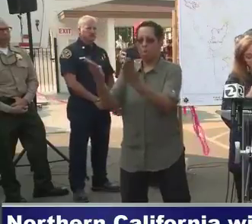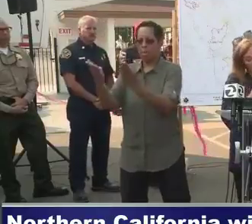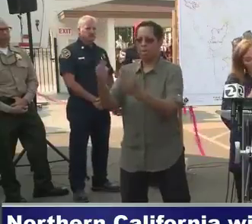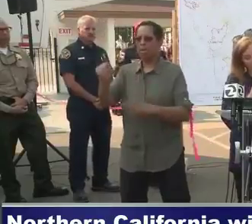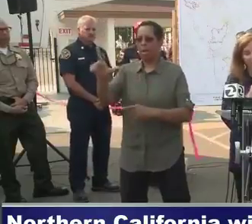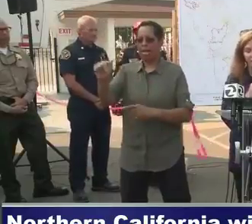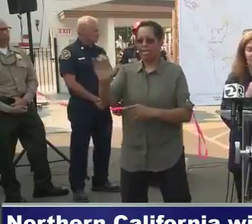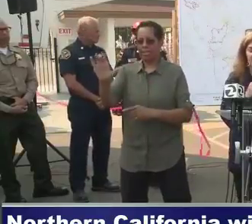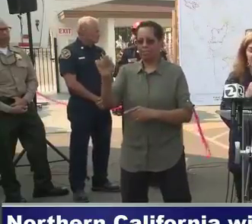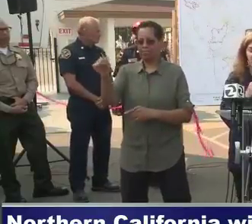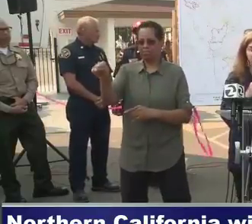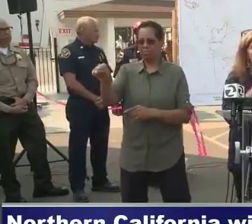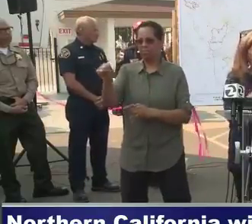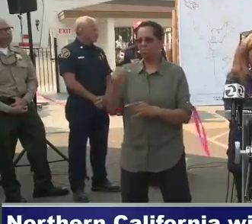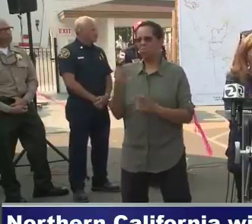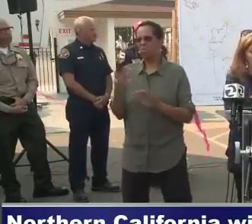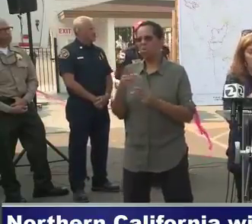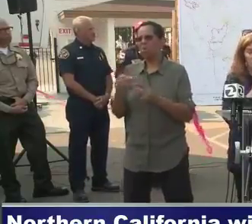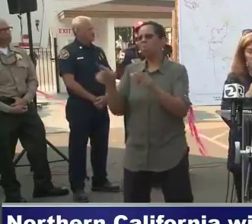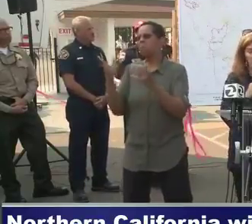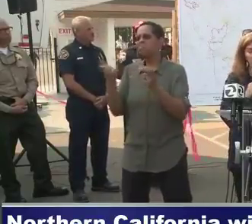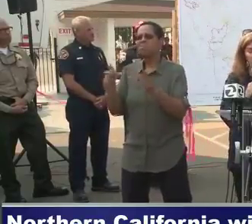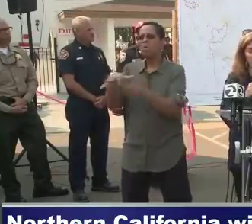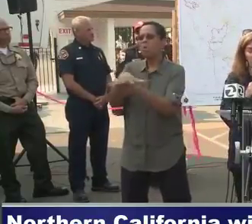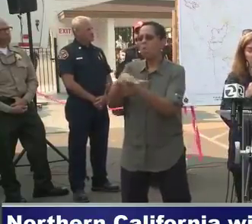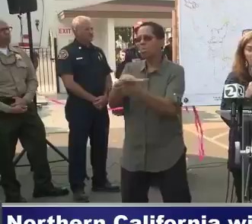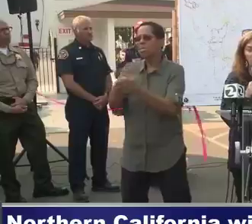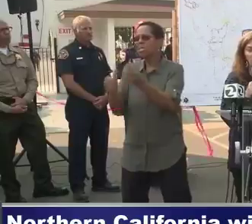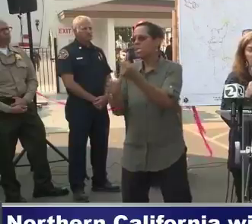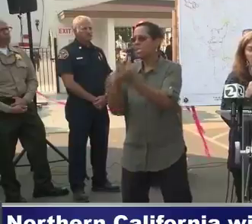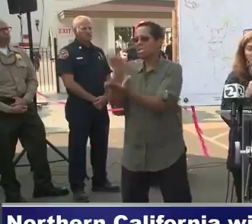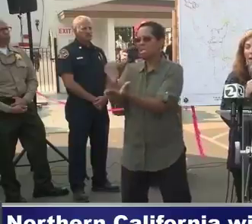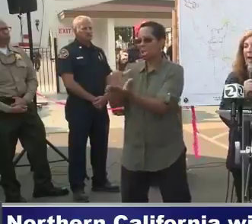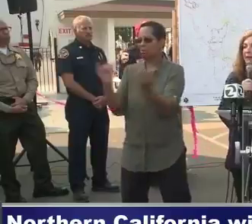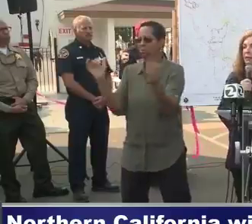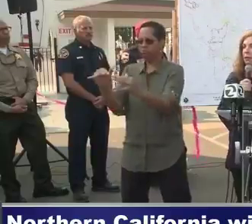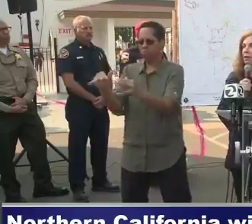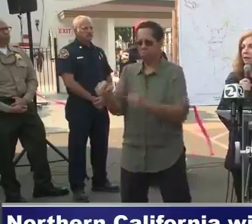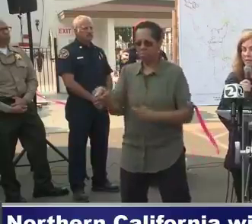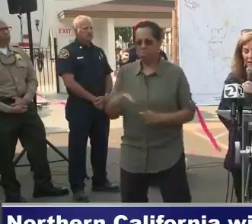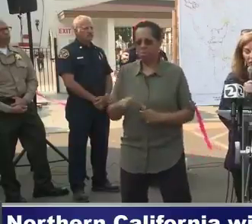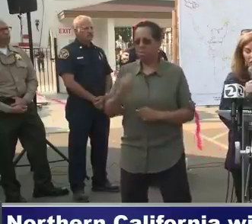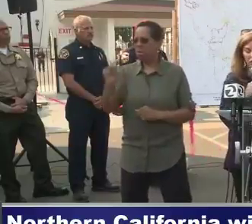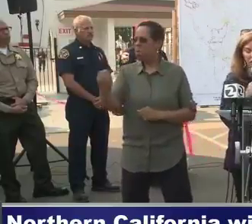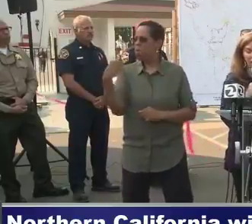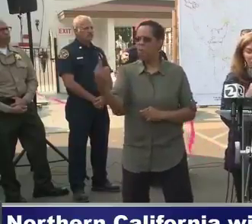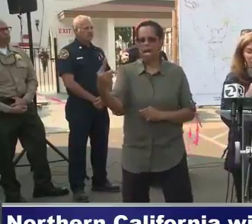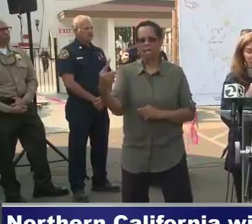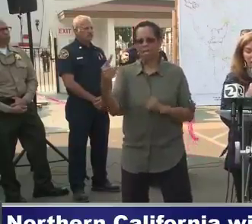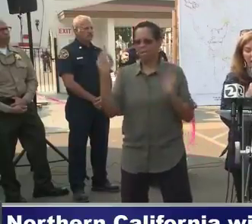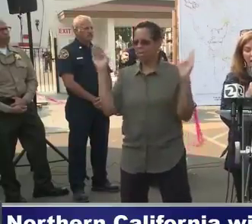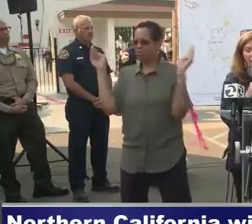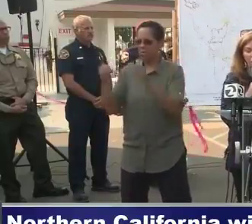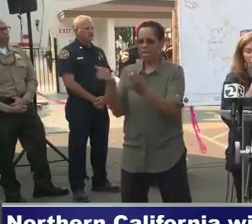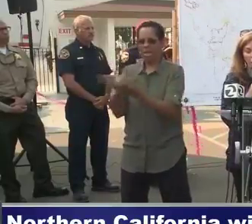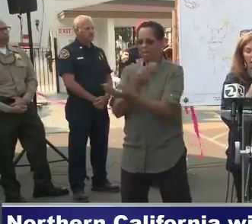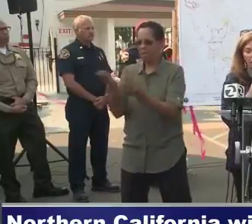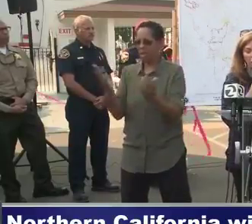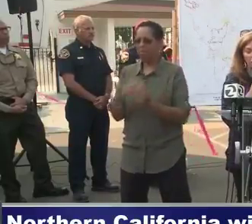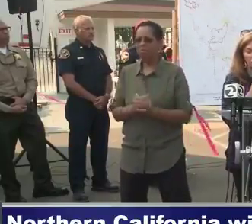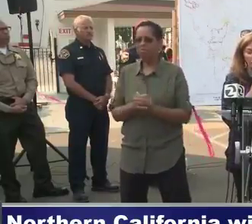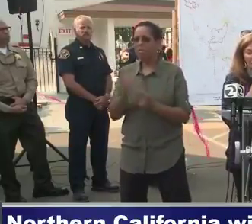or a local assistance center, is a one-stop shop for people who have been impacted by these terrible fires, and we